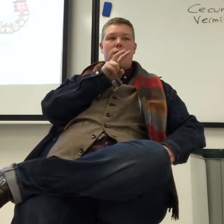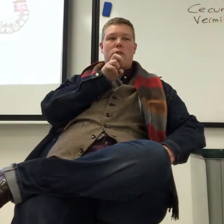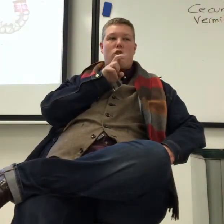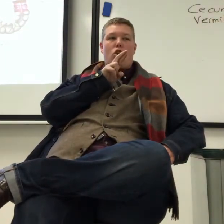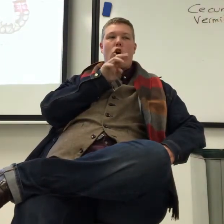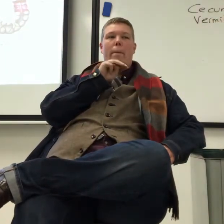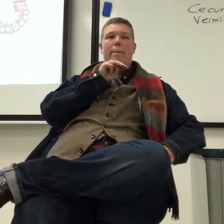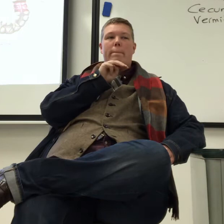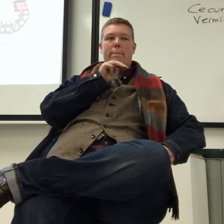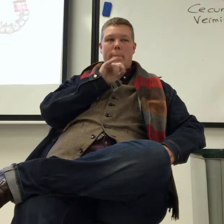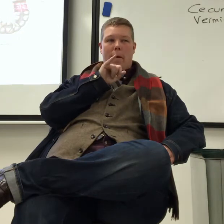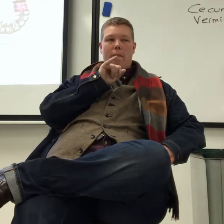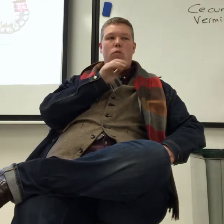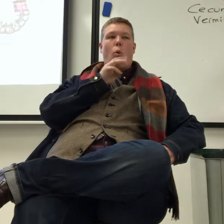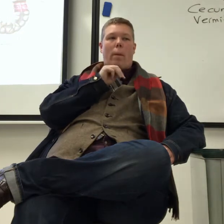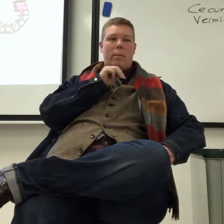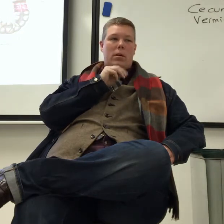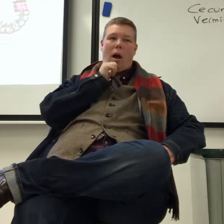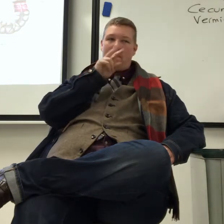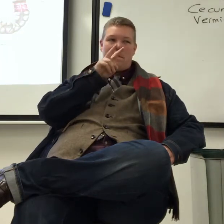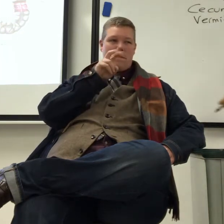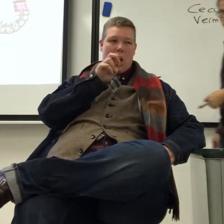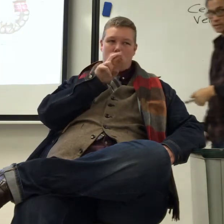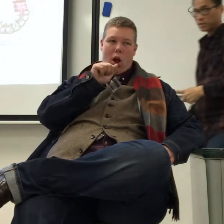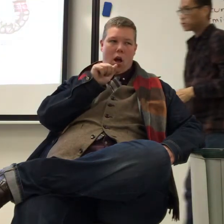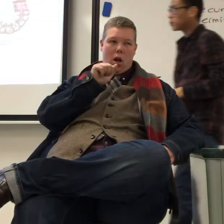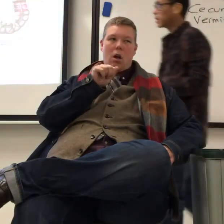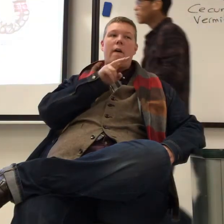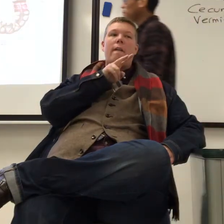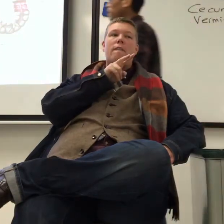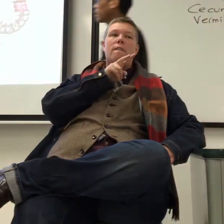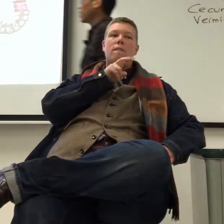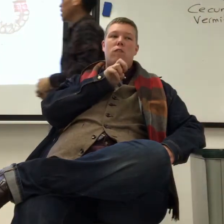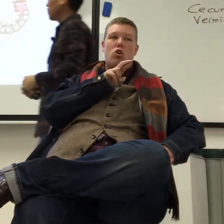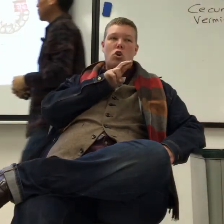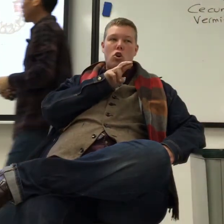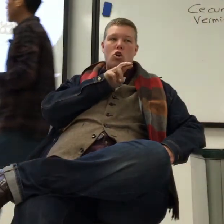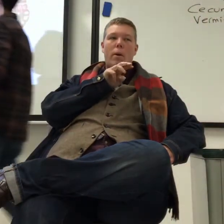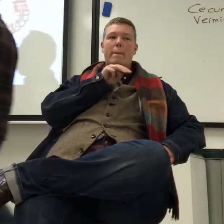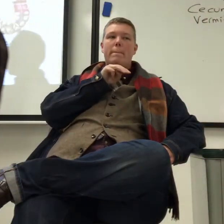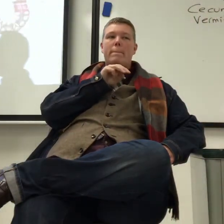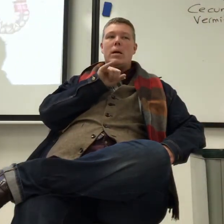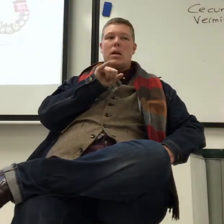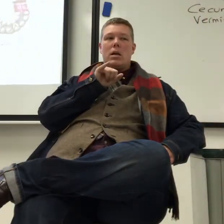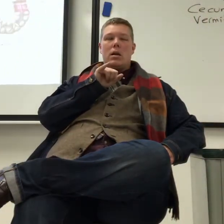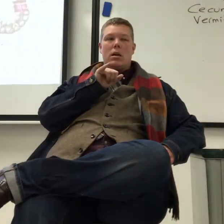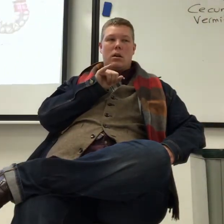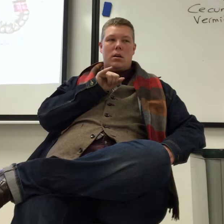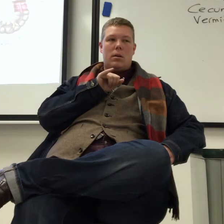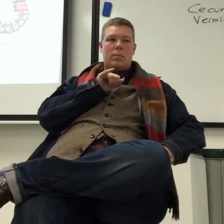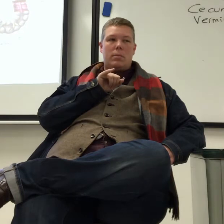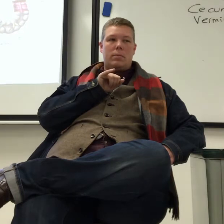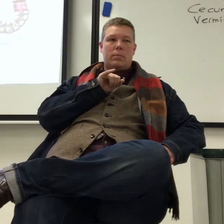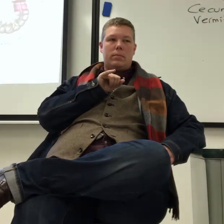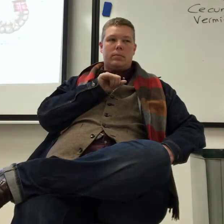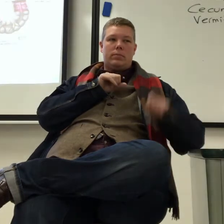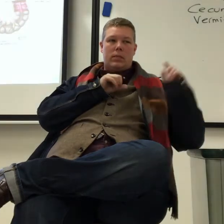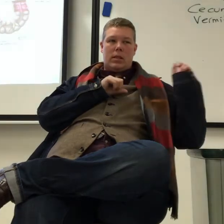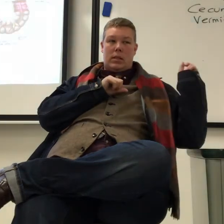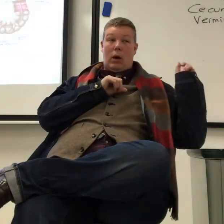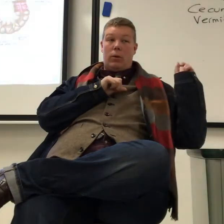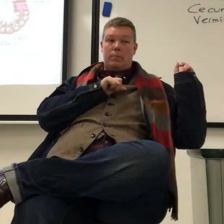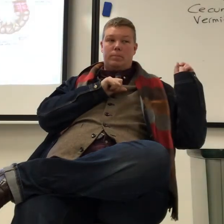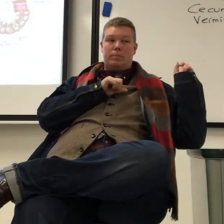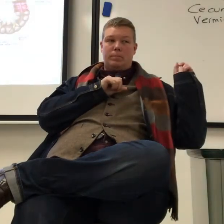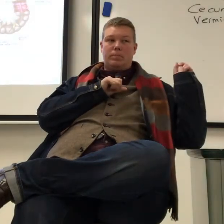appendix. This is the same appendix I always hear has to be removed in emergency surgery. If it becomes clogged with fecal matter, it can block off